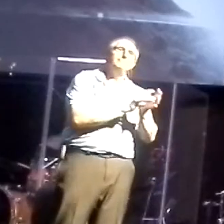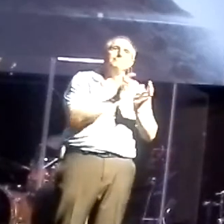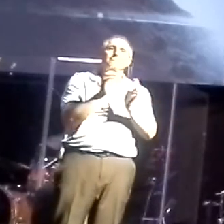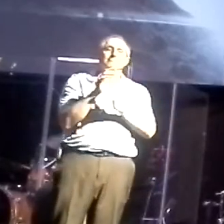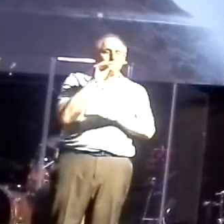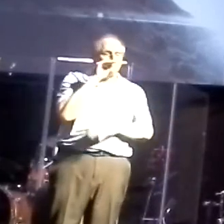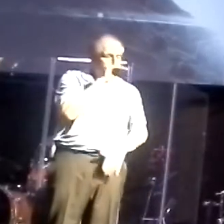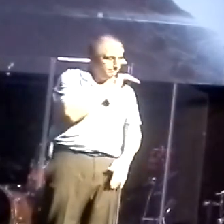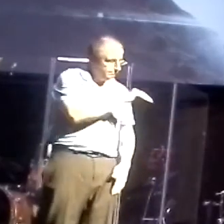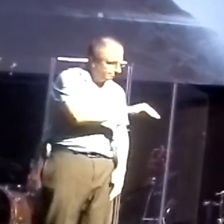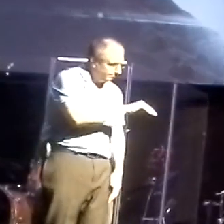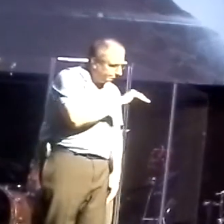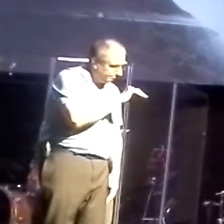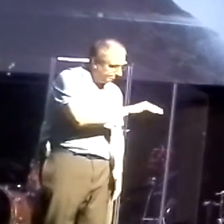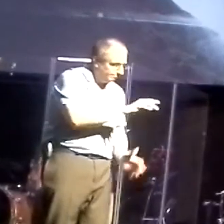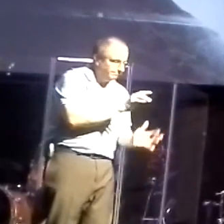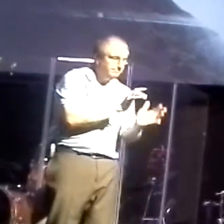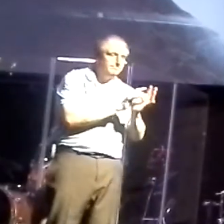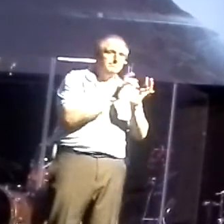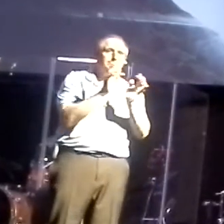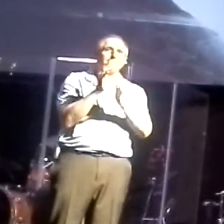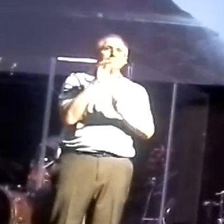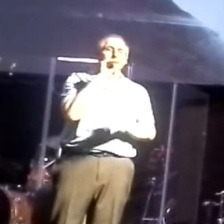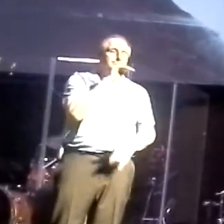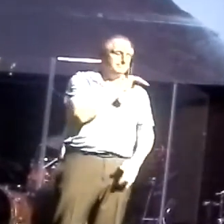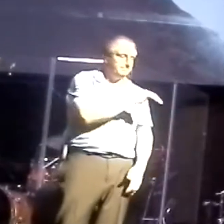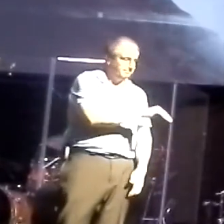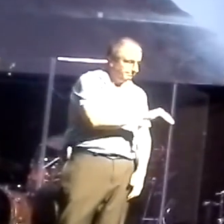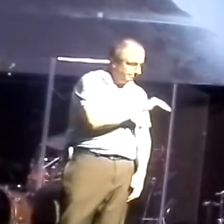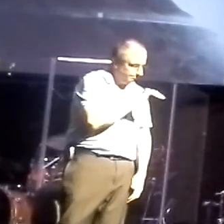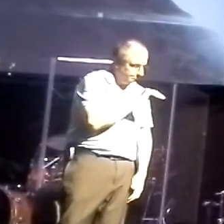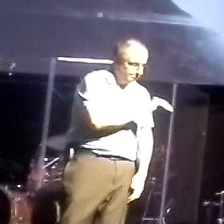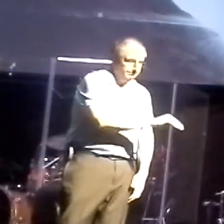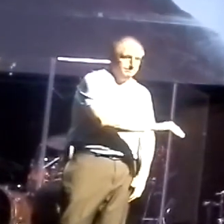Jesus is calling. Jesus is